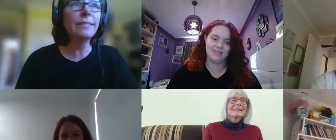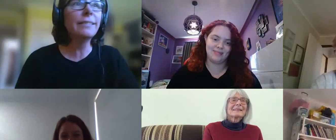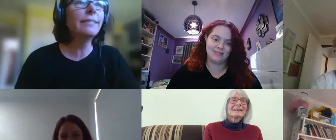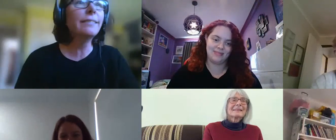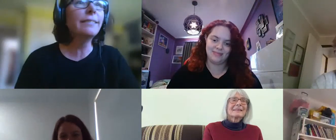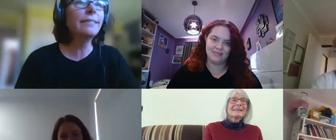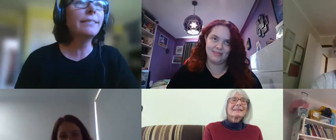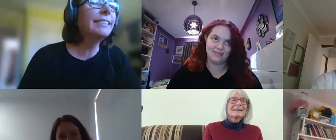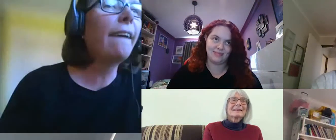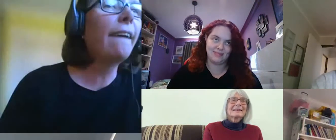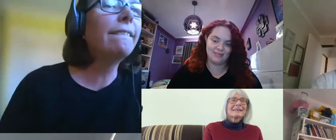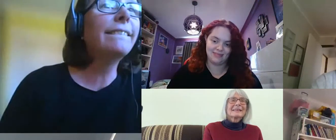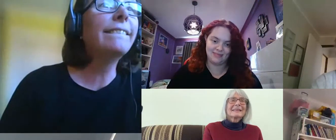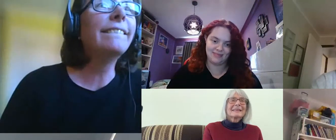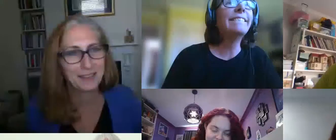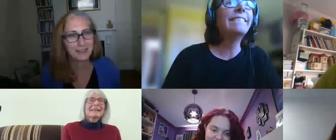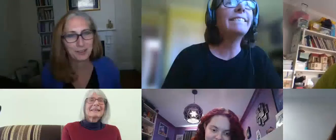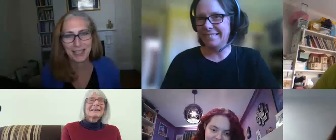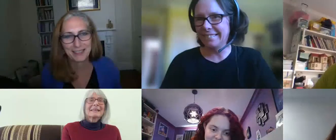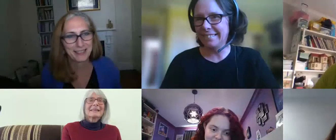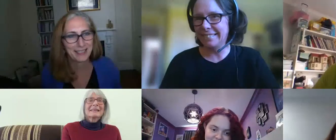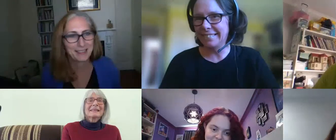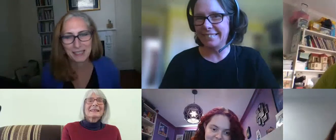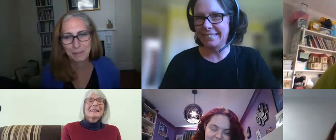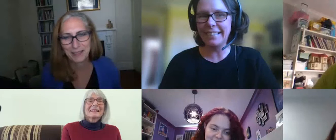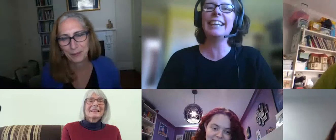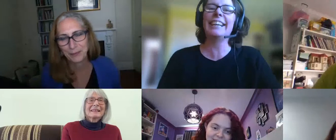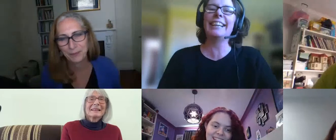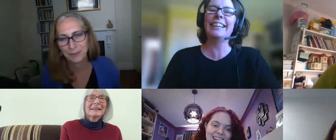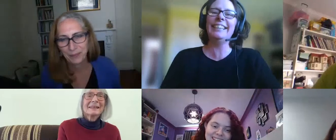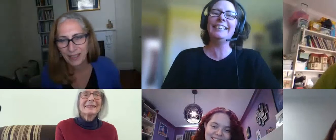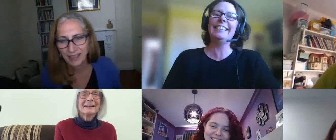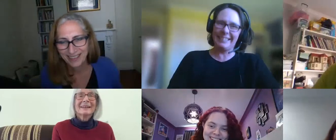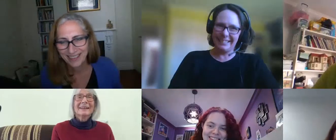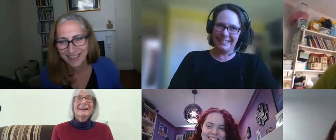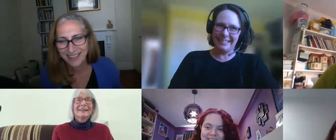Anyone Well, we beat us? took too long to get onto actually creating sentences, but you